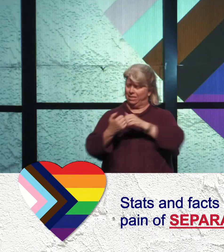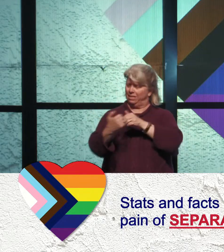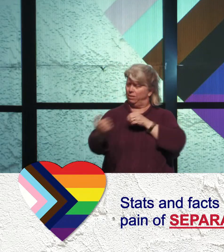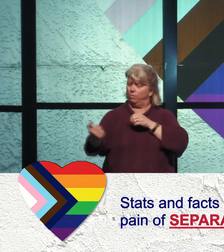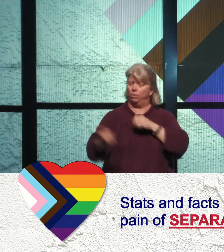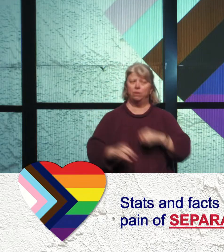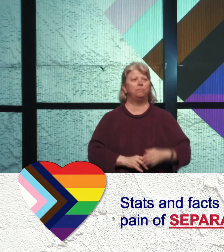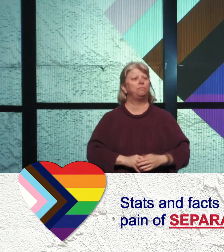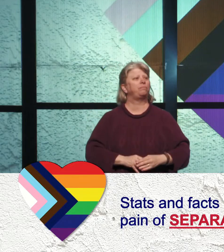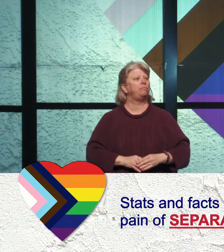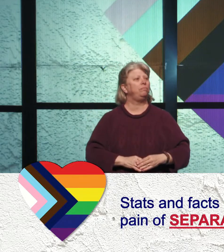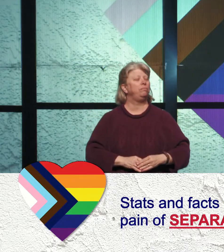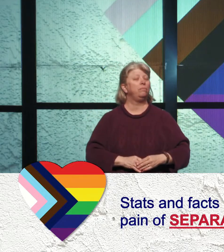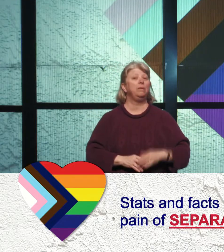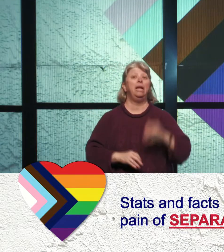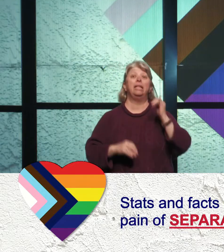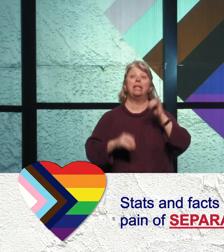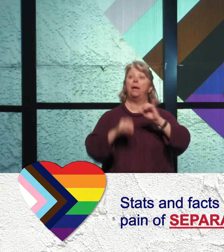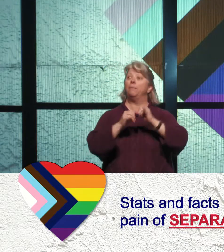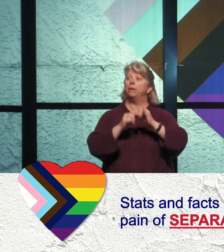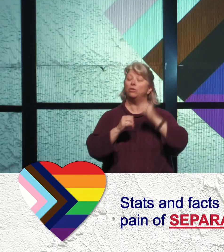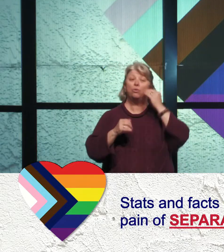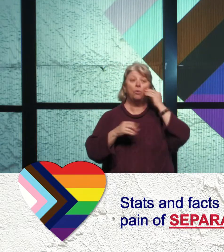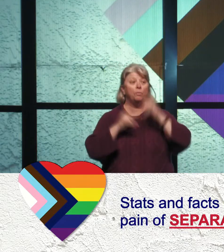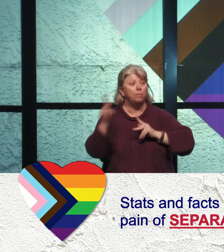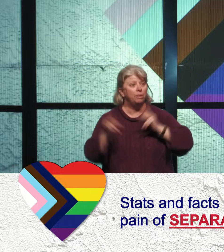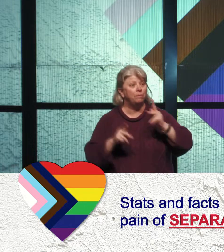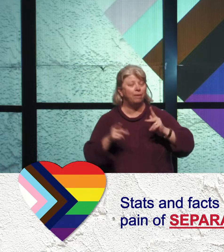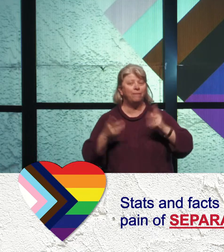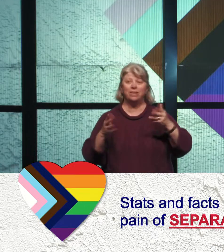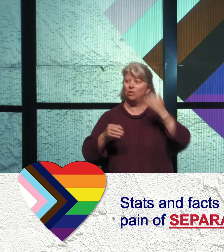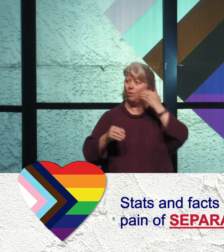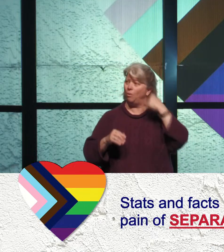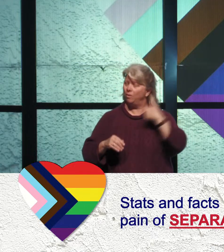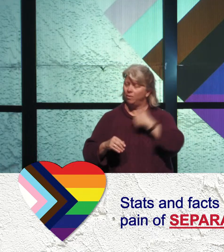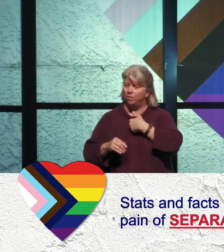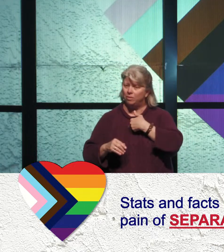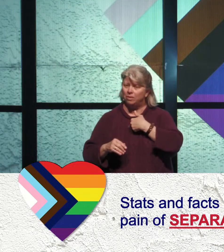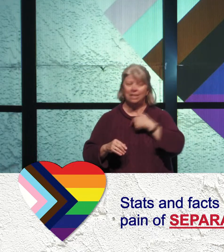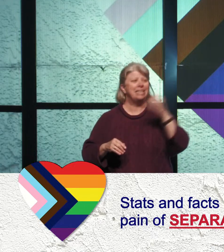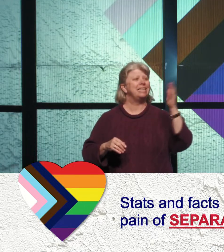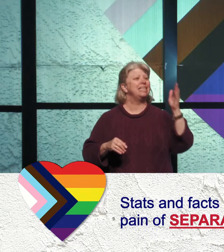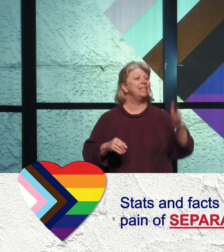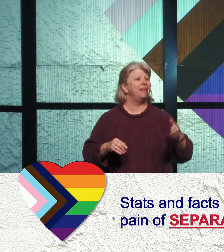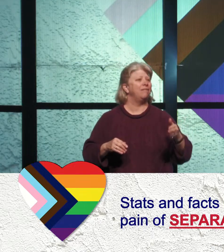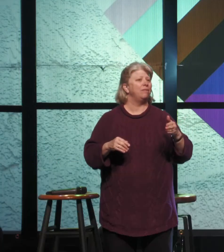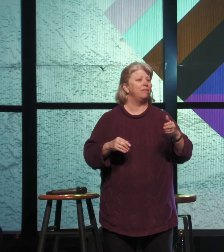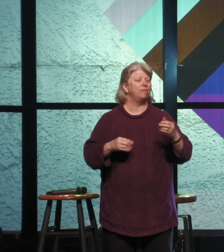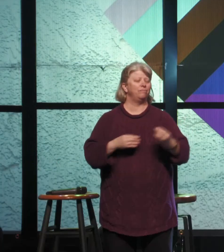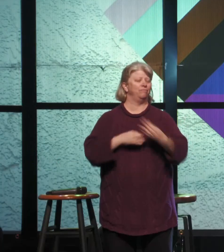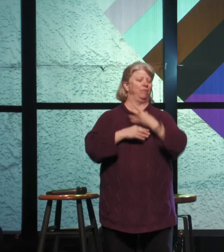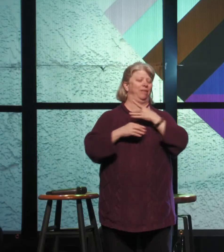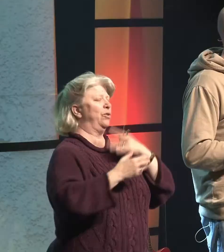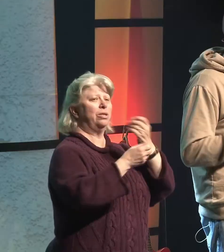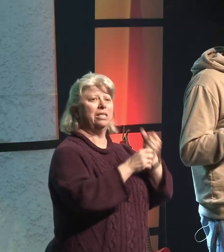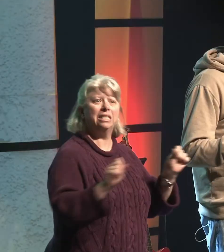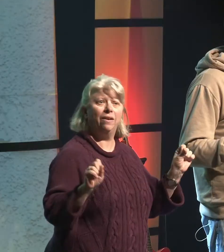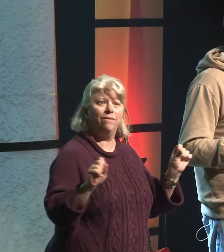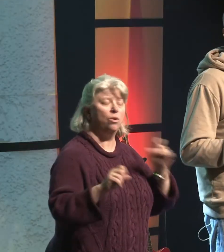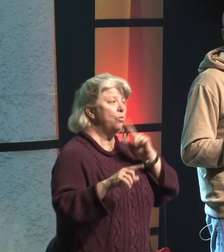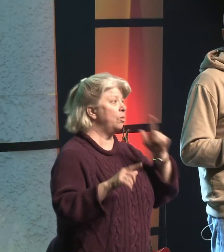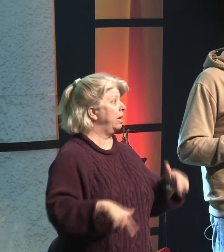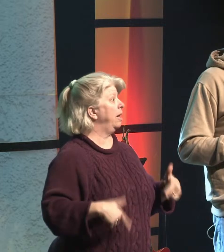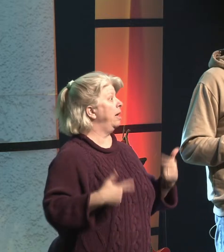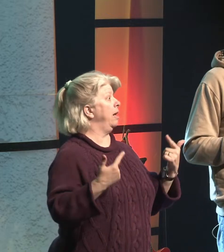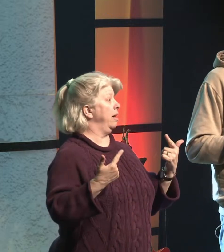separation. Like that measure of knowing, of being known, will never make us feel safe. The